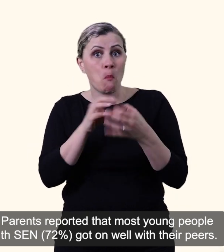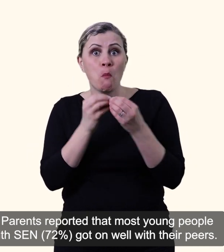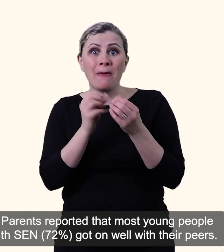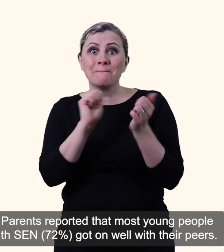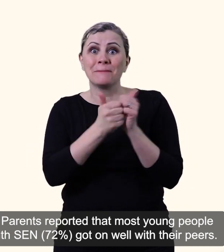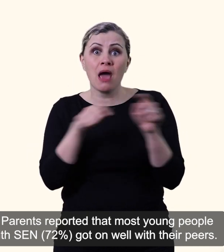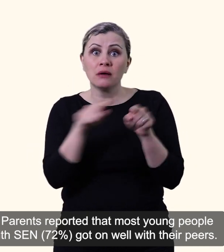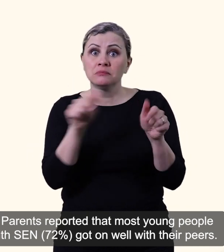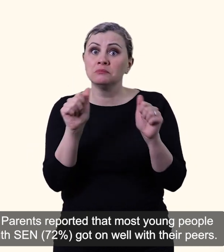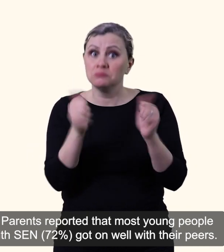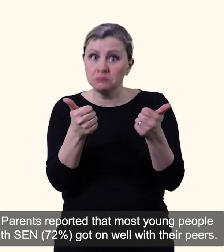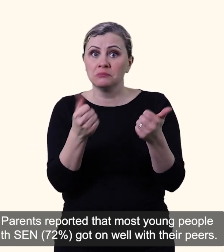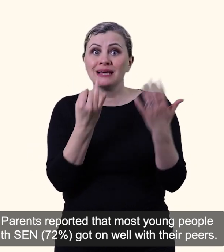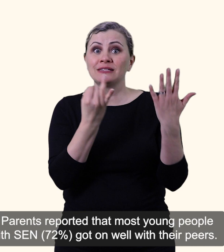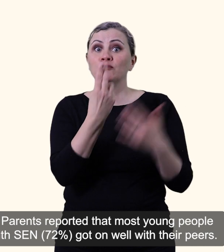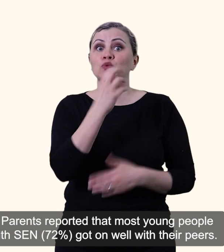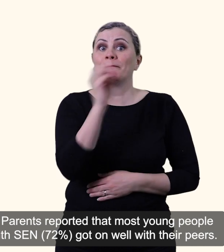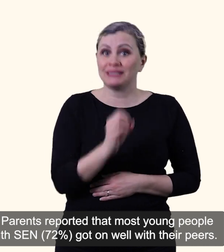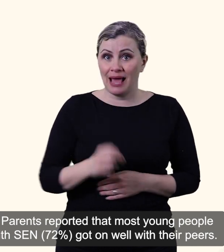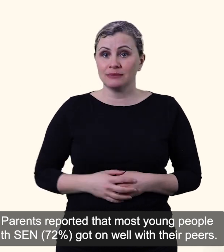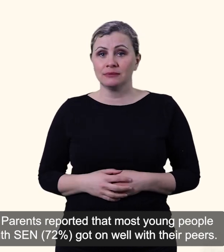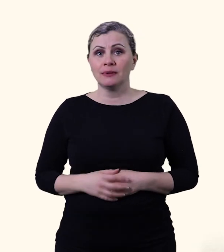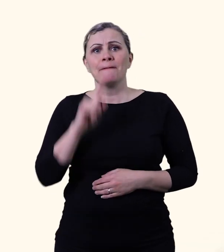on well with their peers.